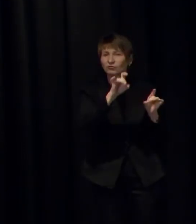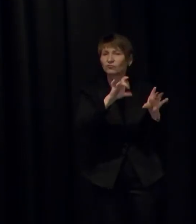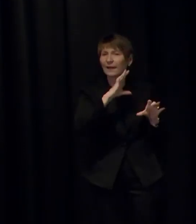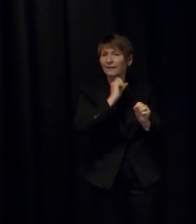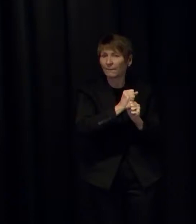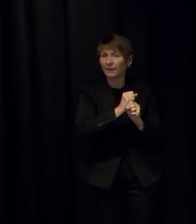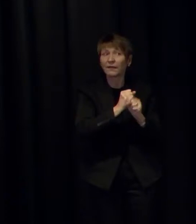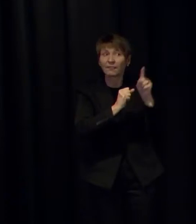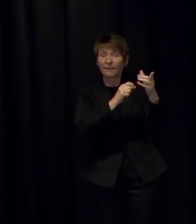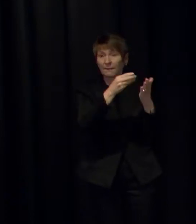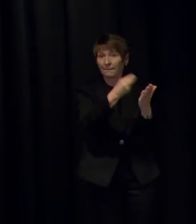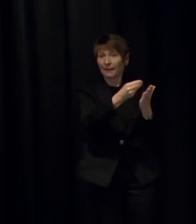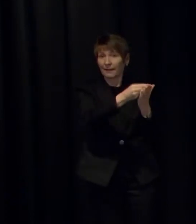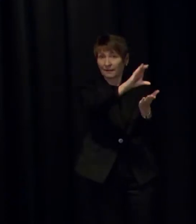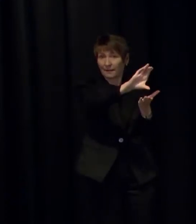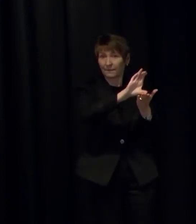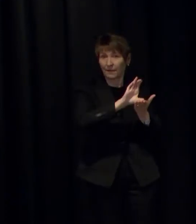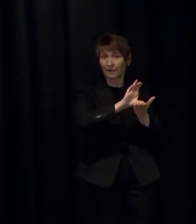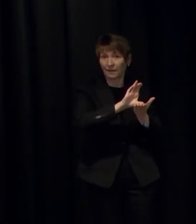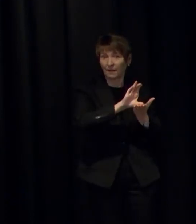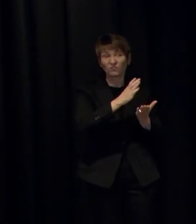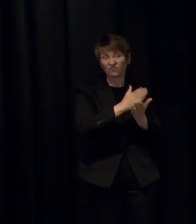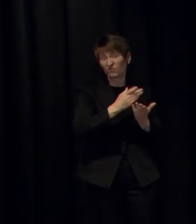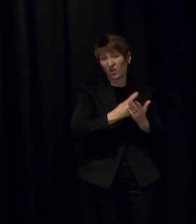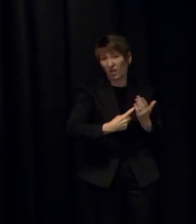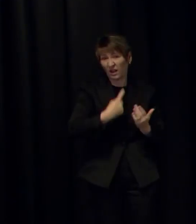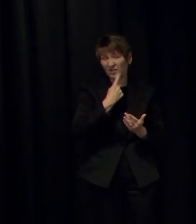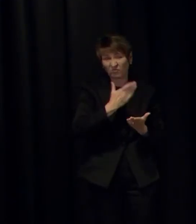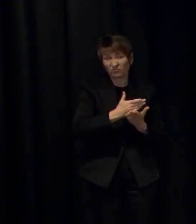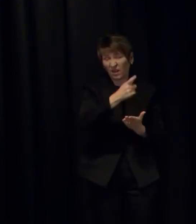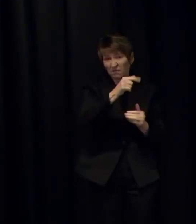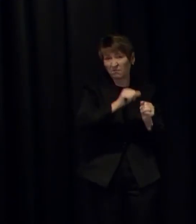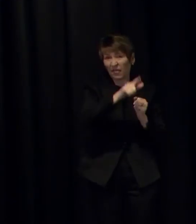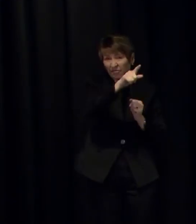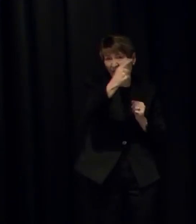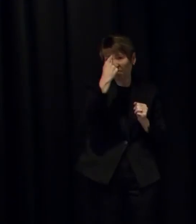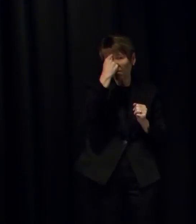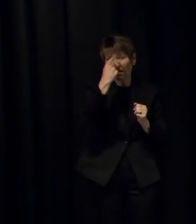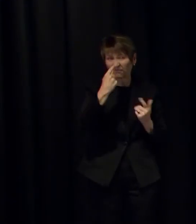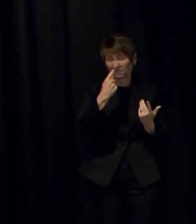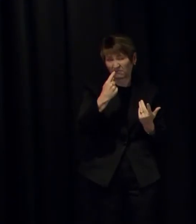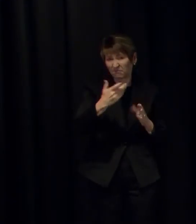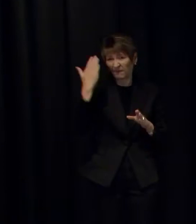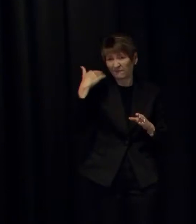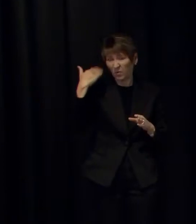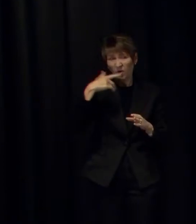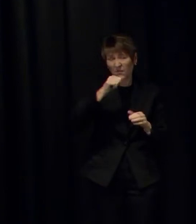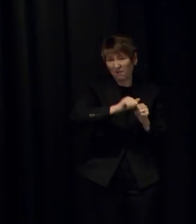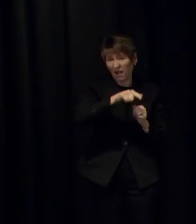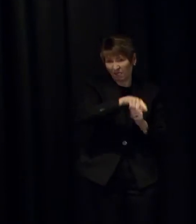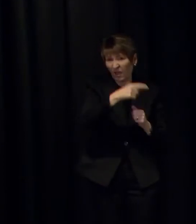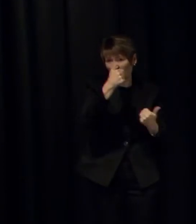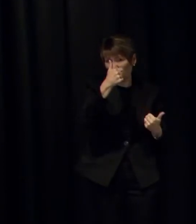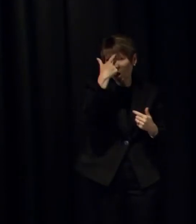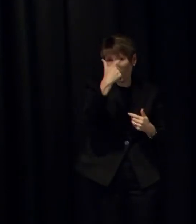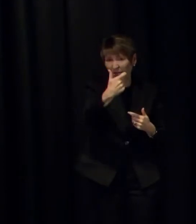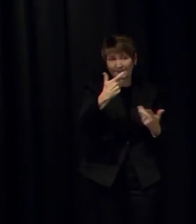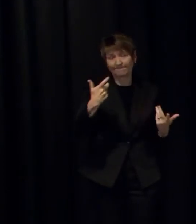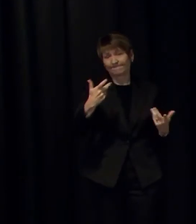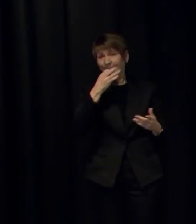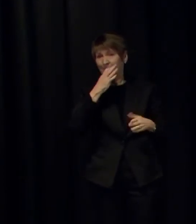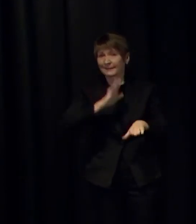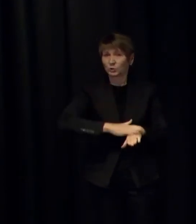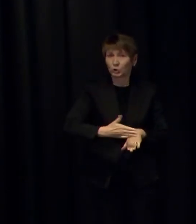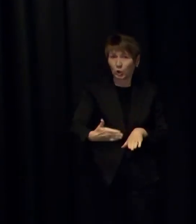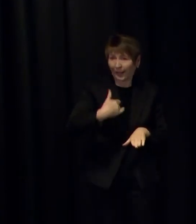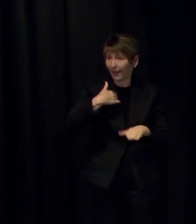have all been better off if we had it 2 years ago. We didn't. Can't change that, other than getting on and building it now. So we stand ready to run it